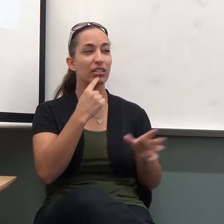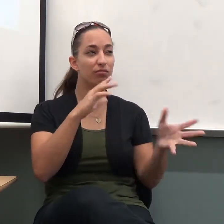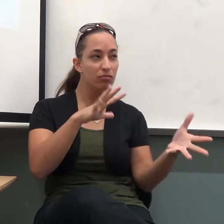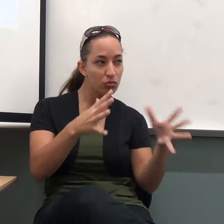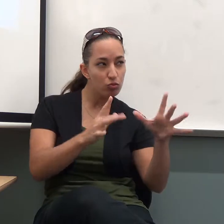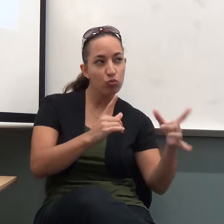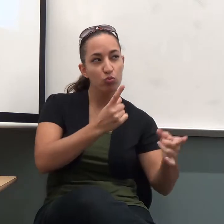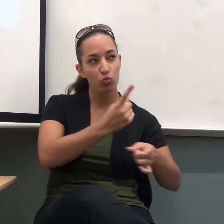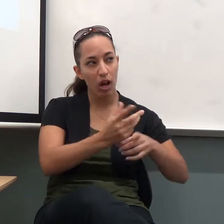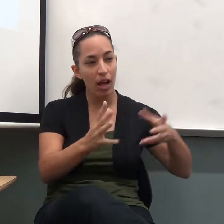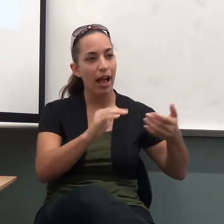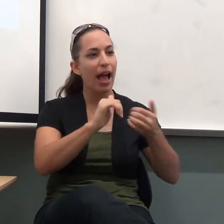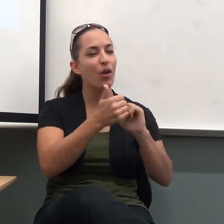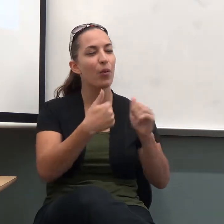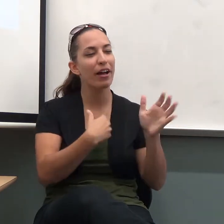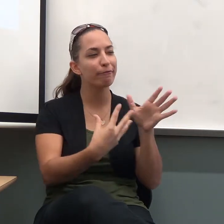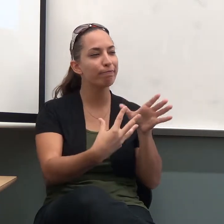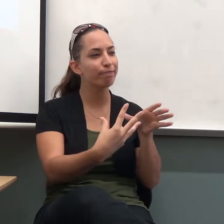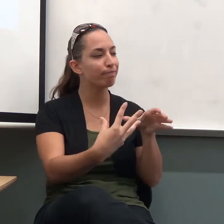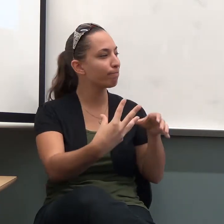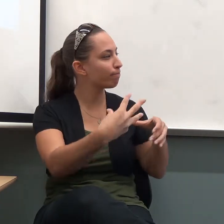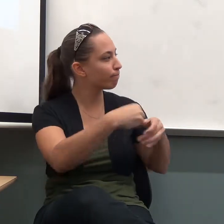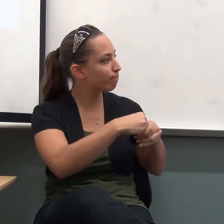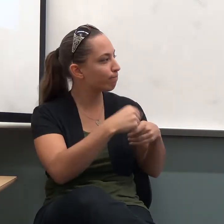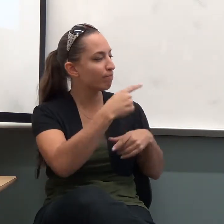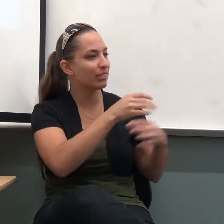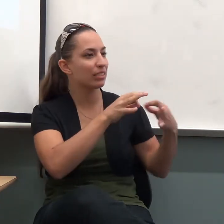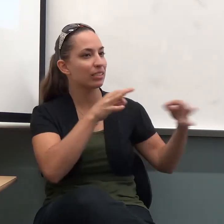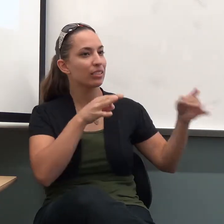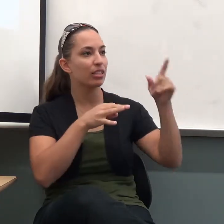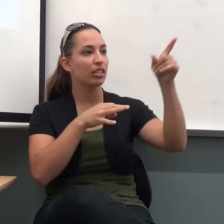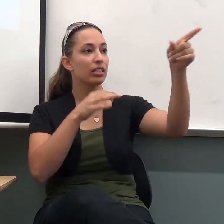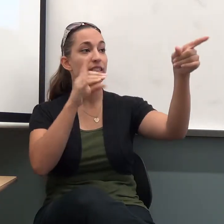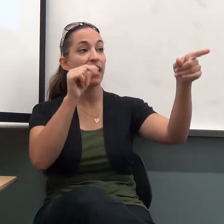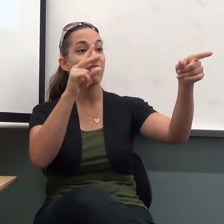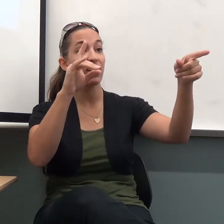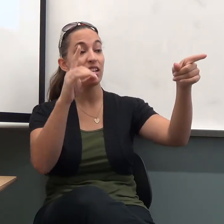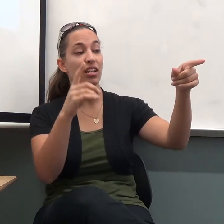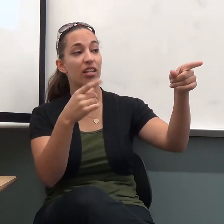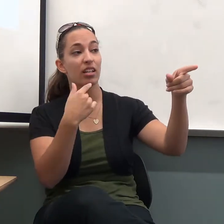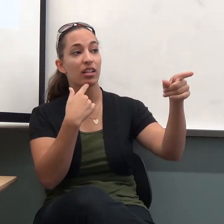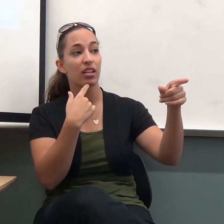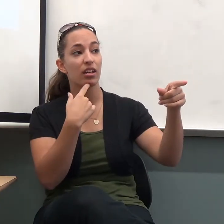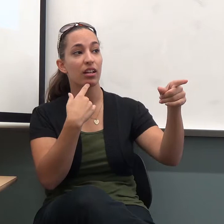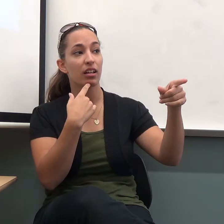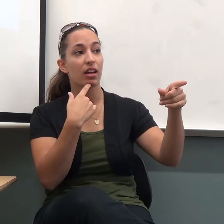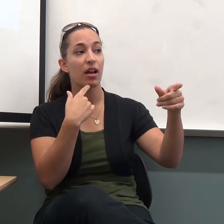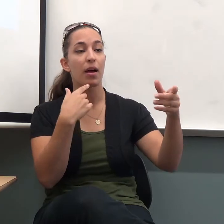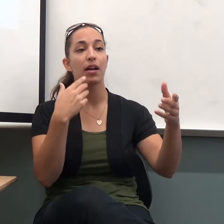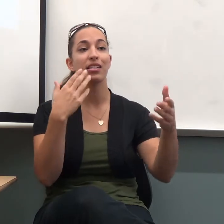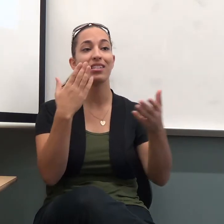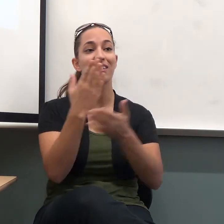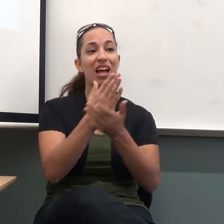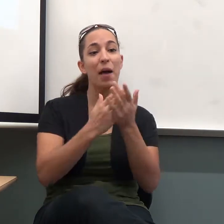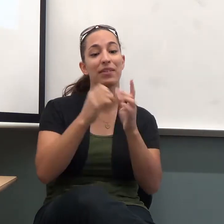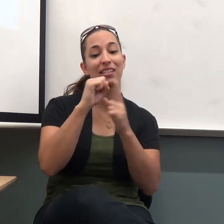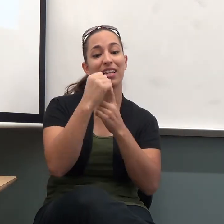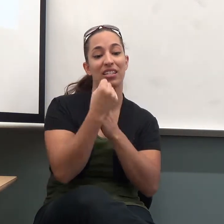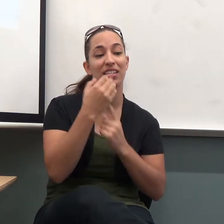sentence? David, help me out. I was gonna say maybe, I don't know, there's some cases where it's bad because of the